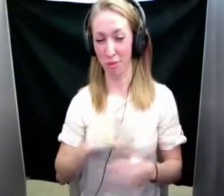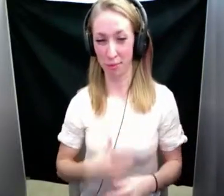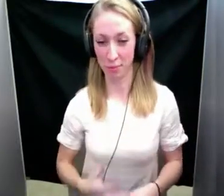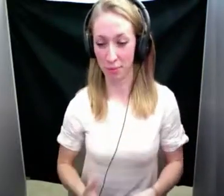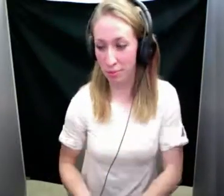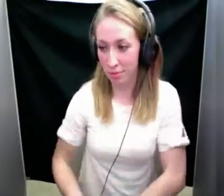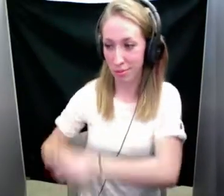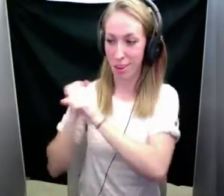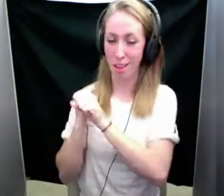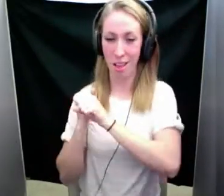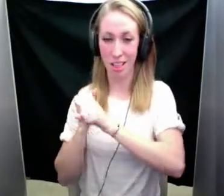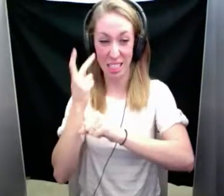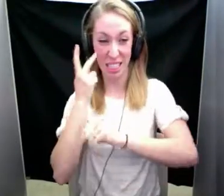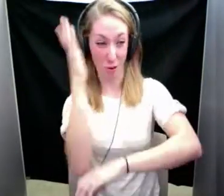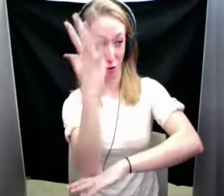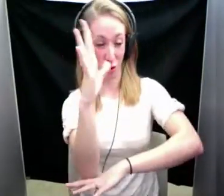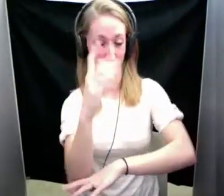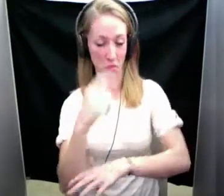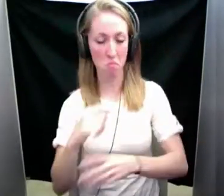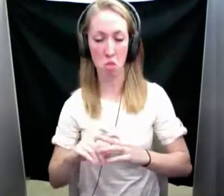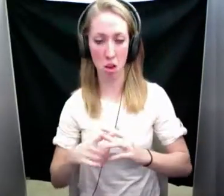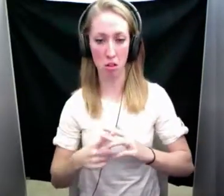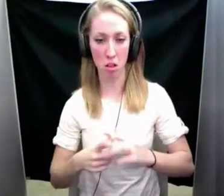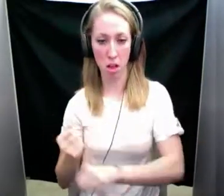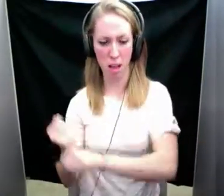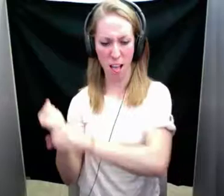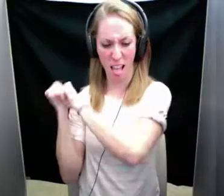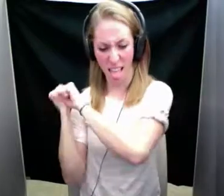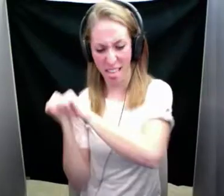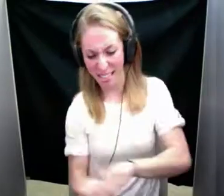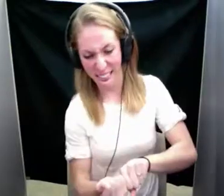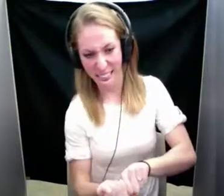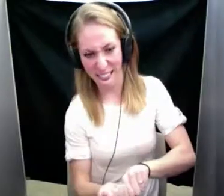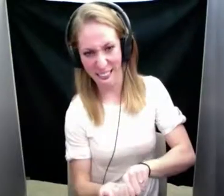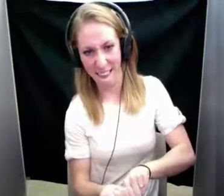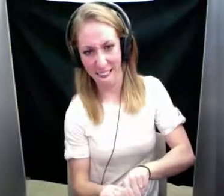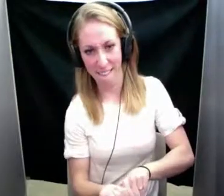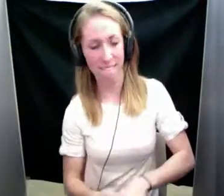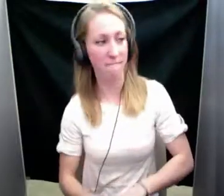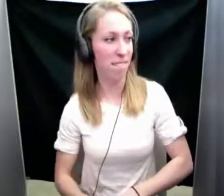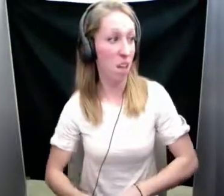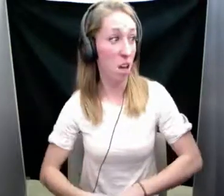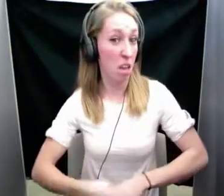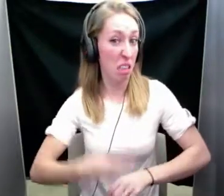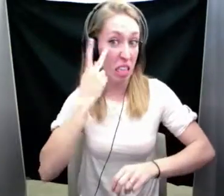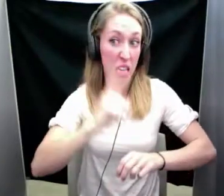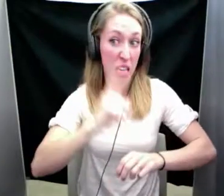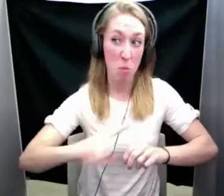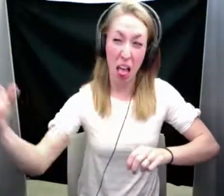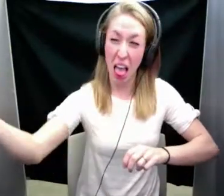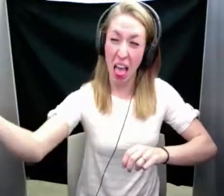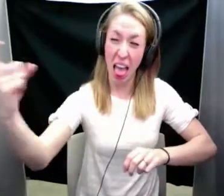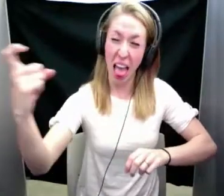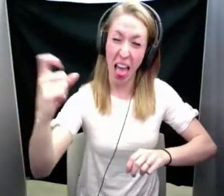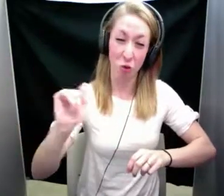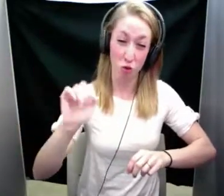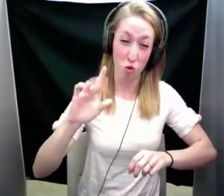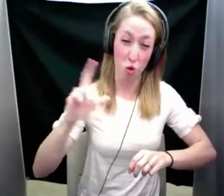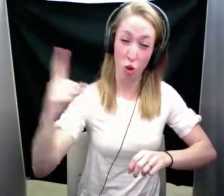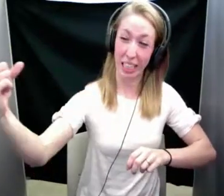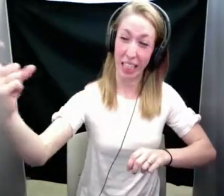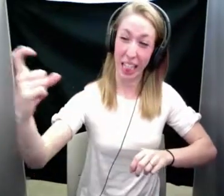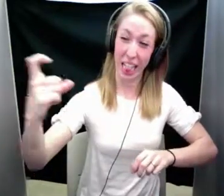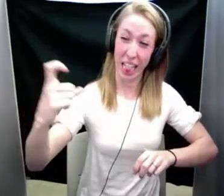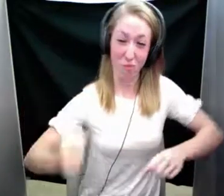that place, and started chopping. Oh, he had no sooner struck the first blow than out of the woods again comes this great big huge